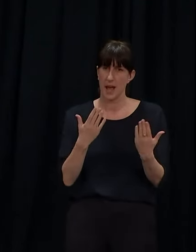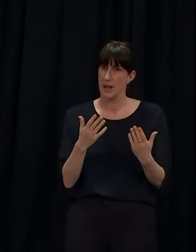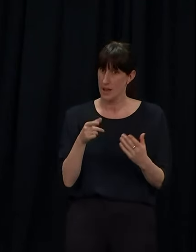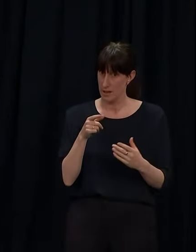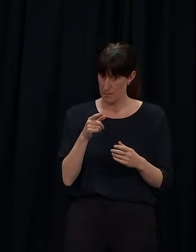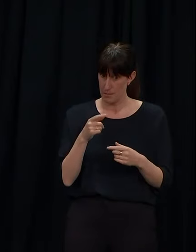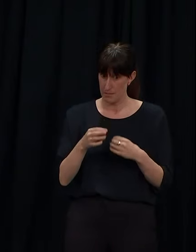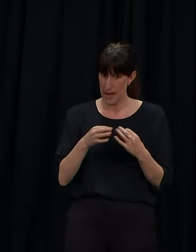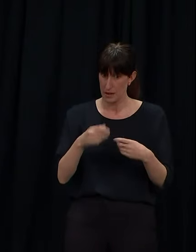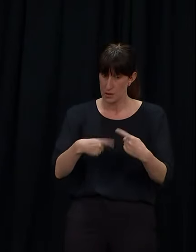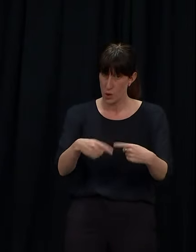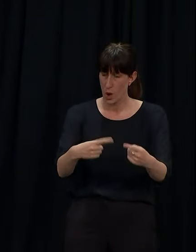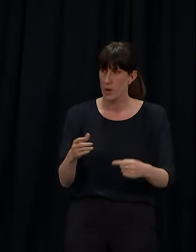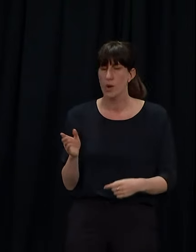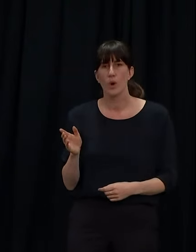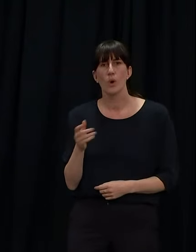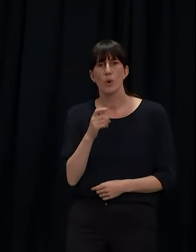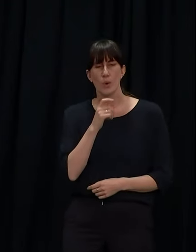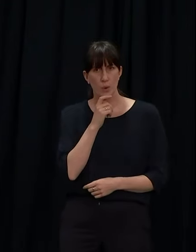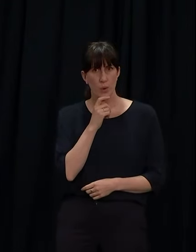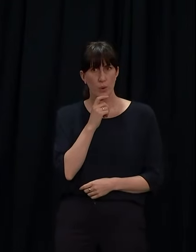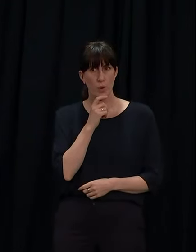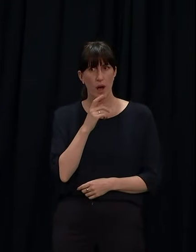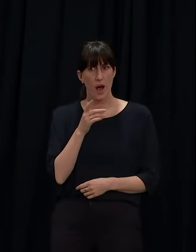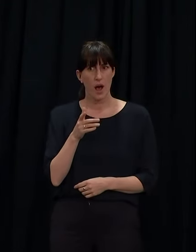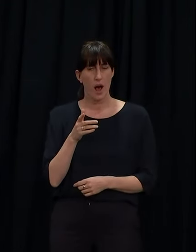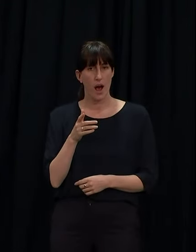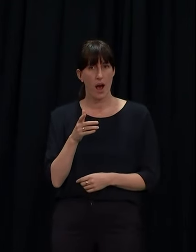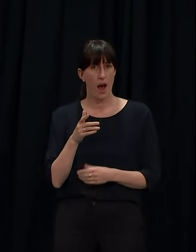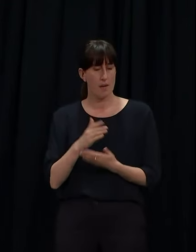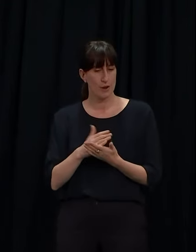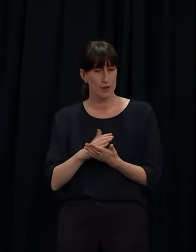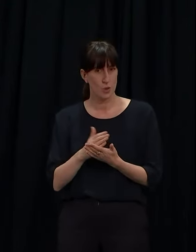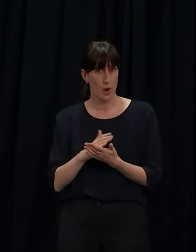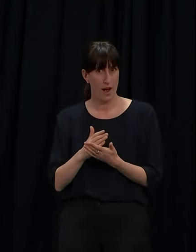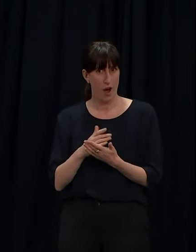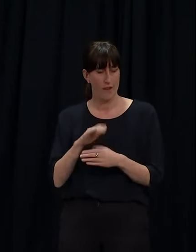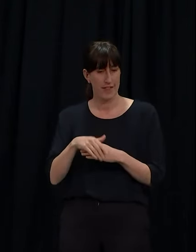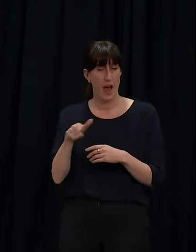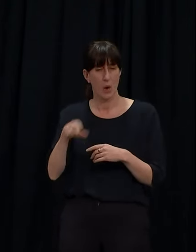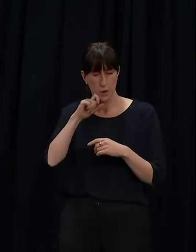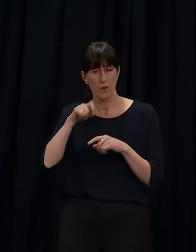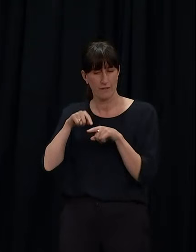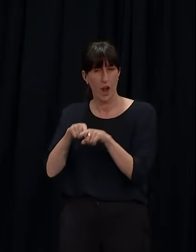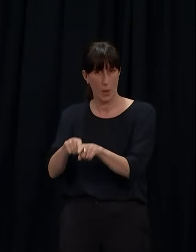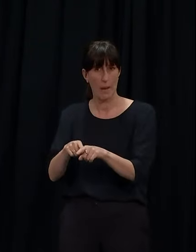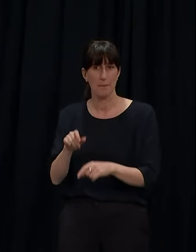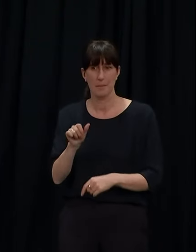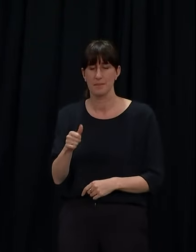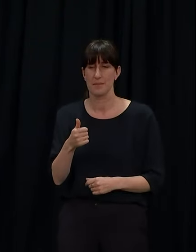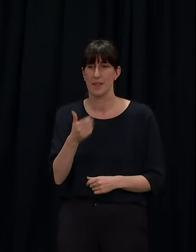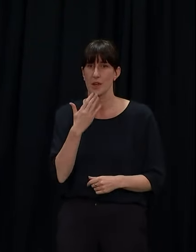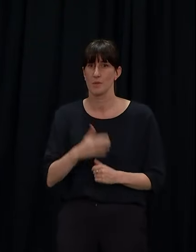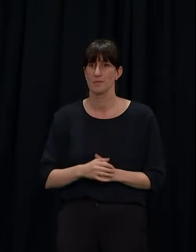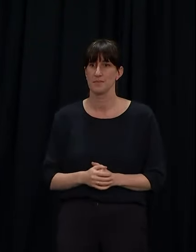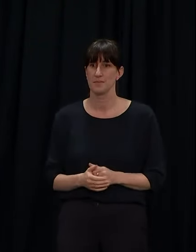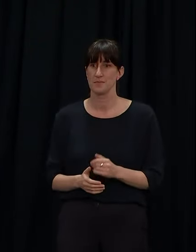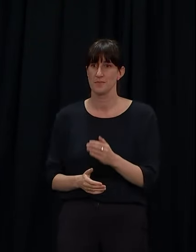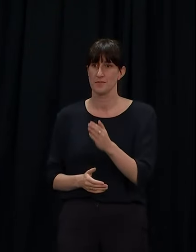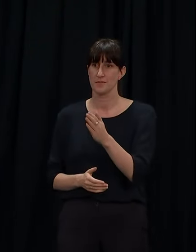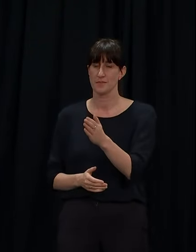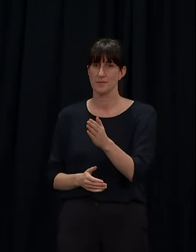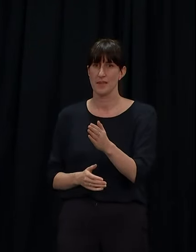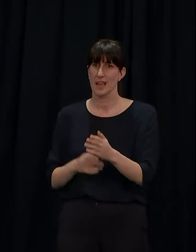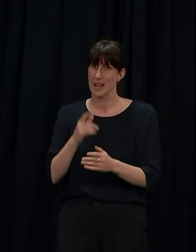anything further on that in recent times, so would you mind if I came back to you on that? Not at all. Yeah, thank you. Can we get an update on the rescue mission